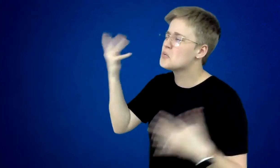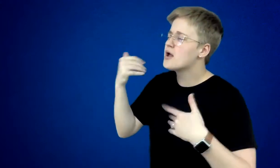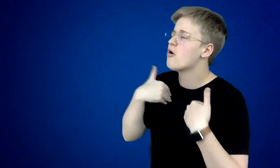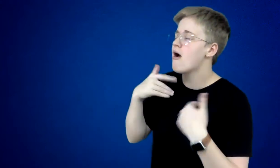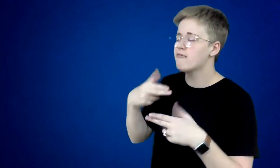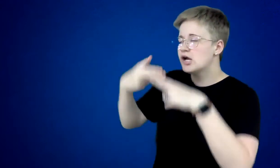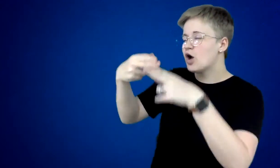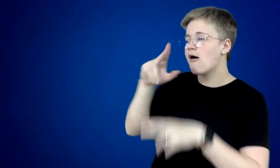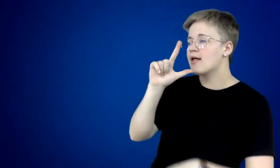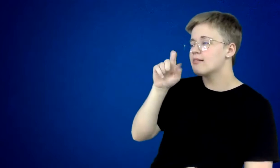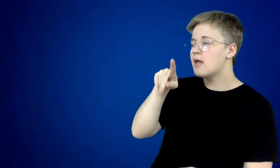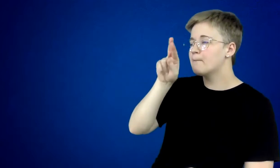called leprosy."